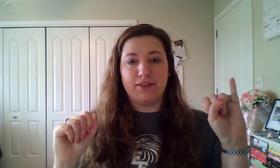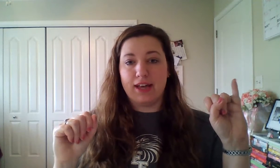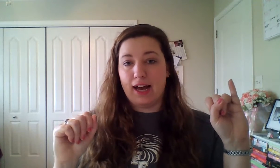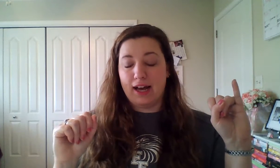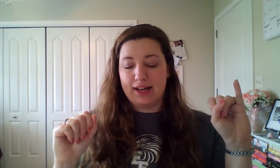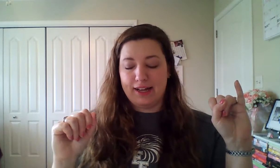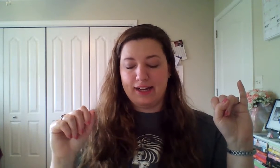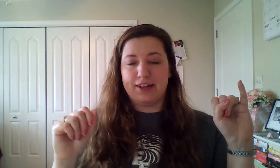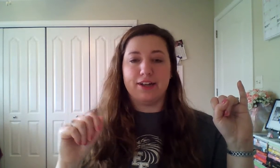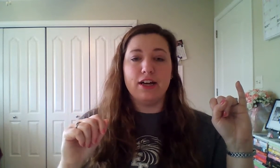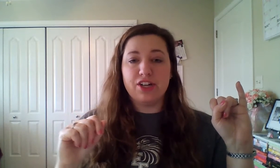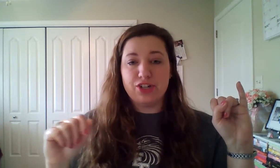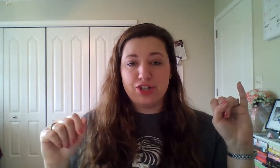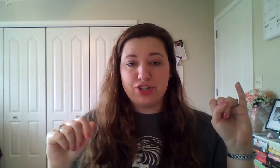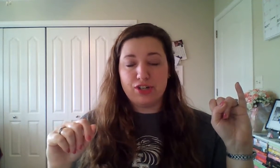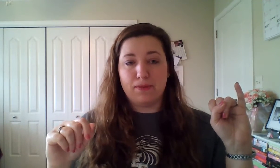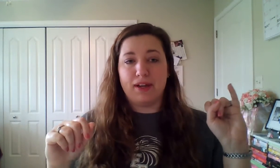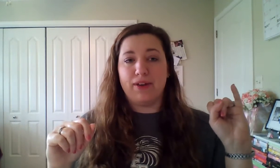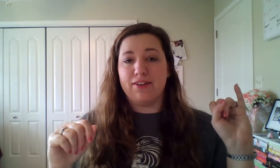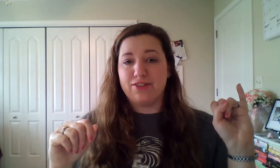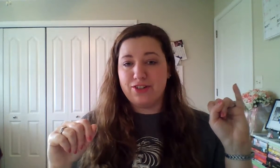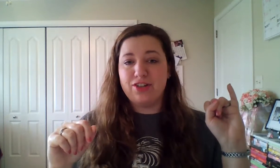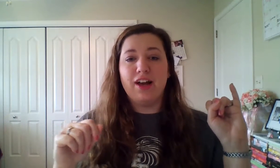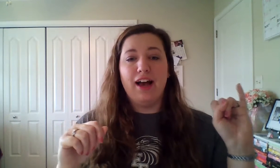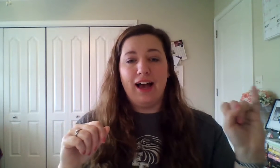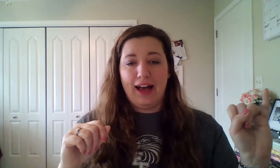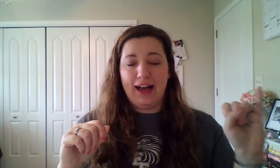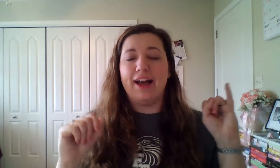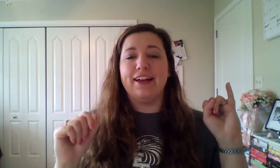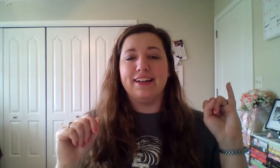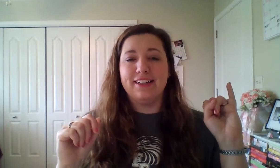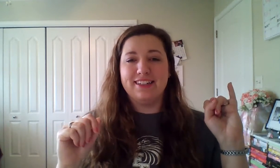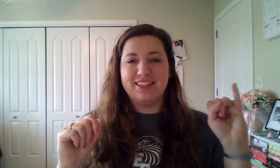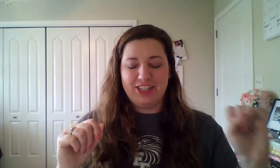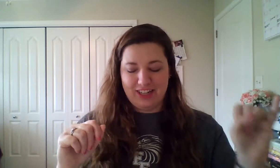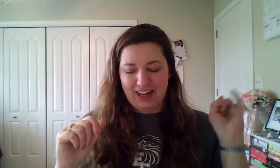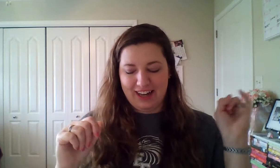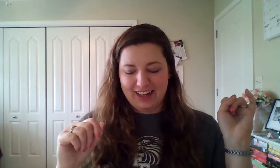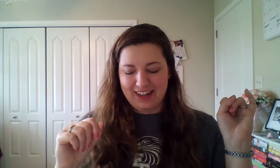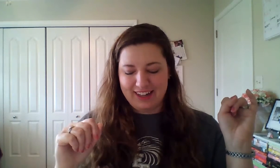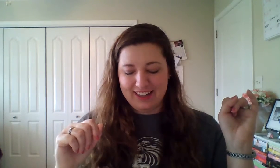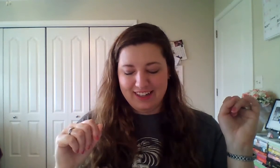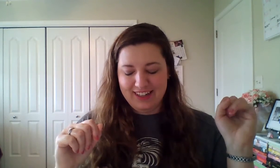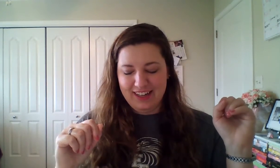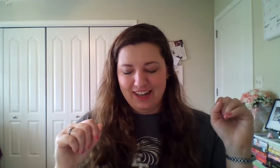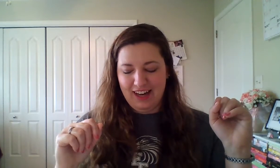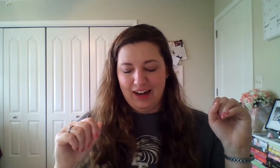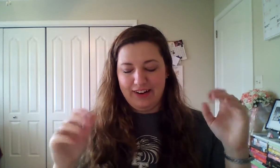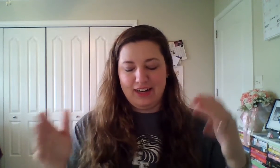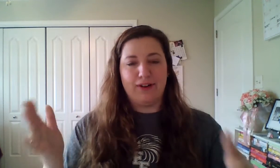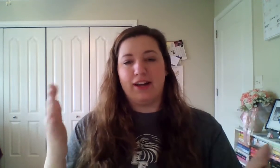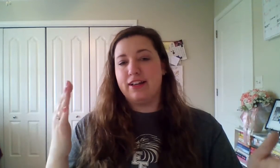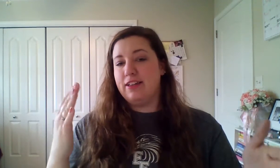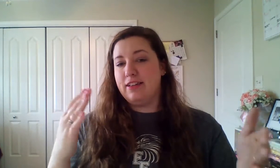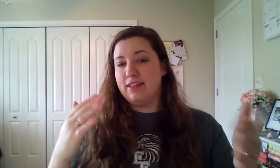with I and add a SH to the beginning. We have SH, I, shy. All right, now we're going to say